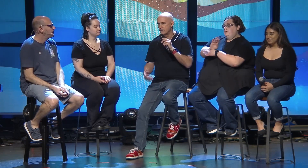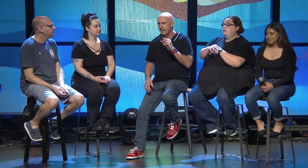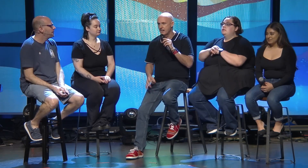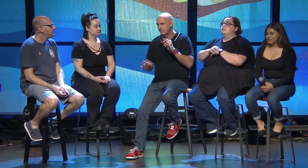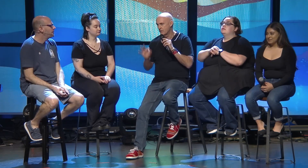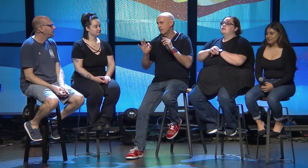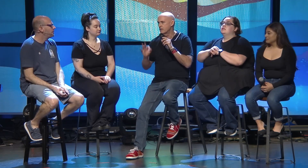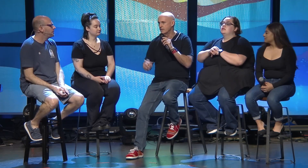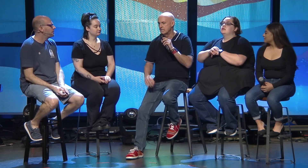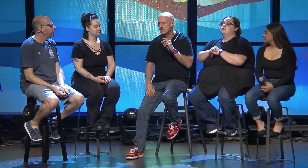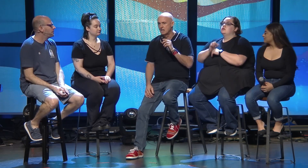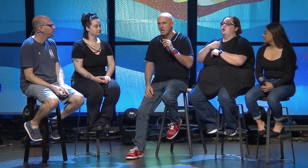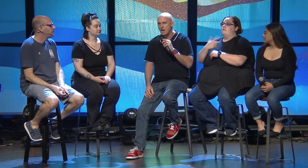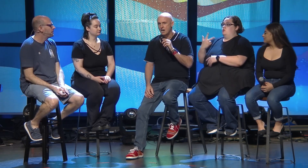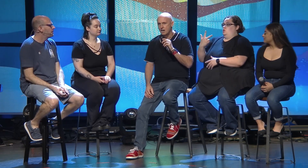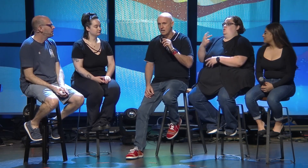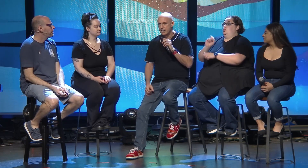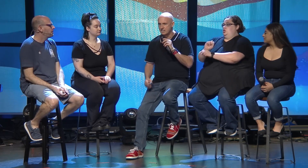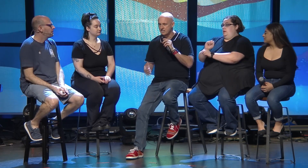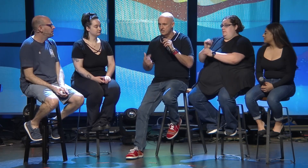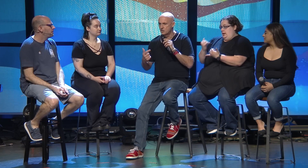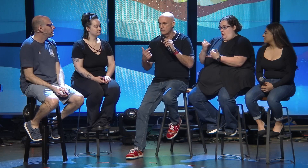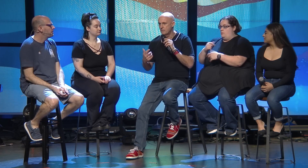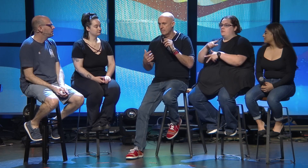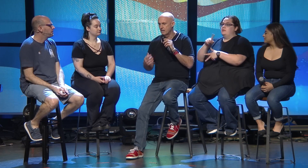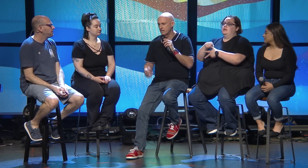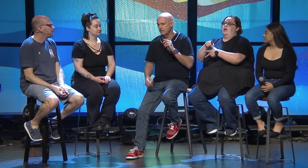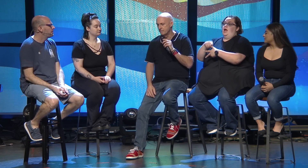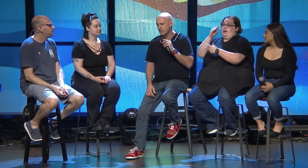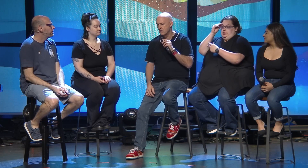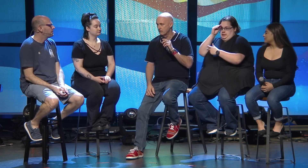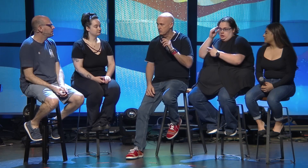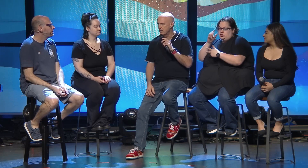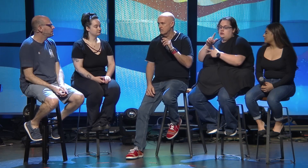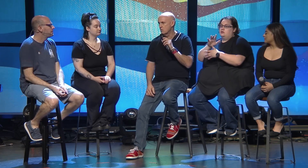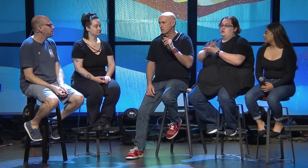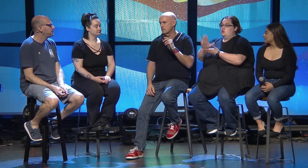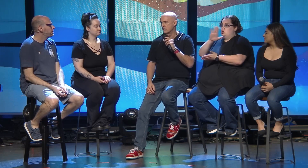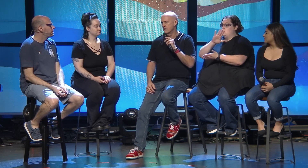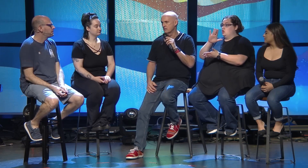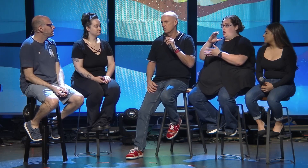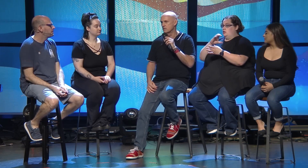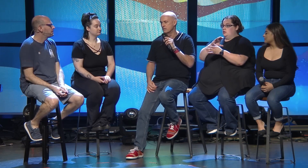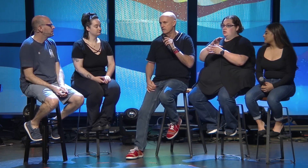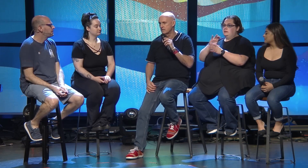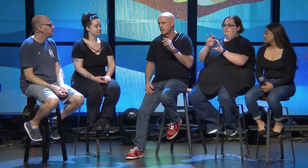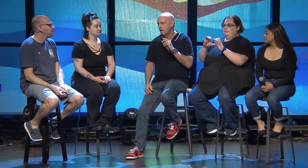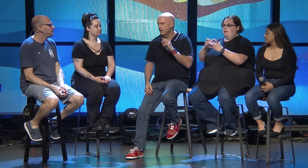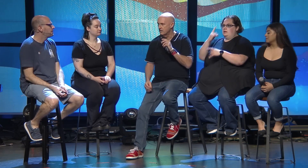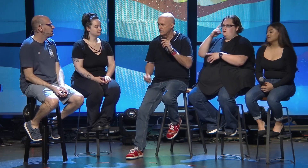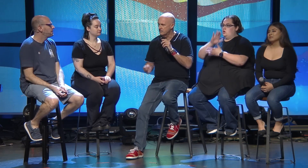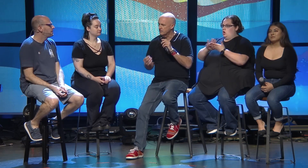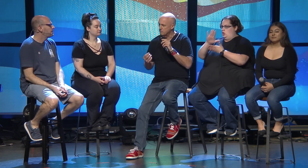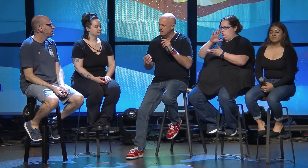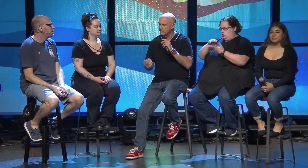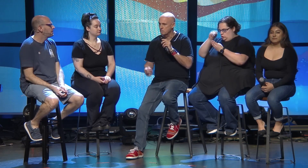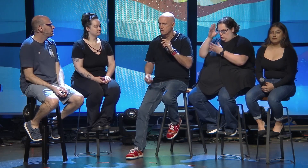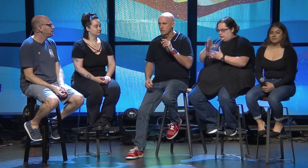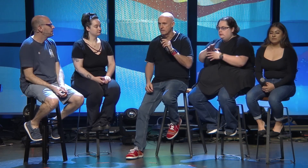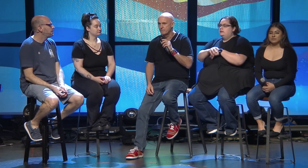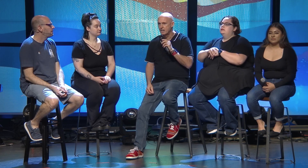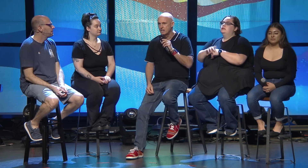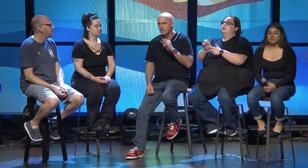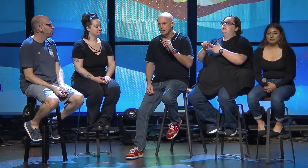at. So today I have 3 careers. I teach college-based courses to high school students. I teach for the